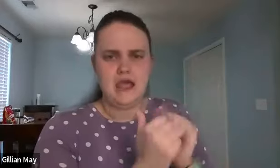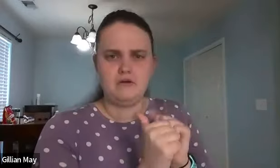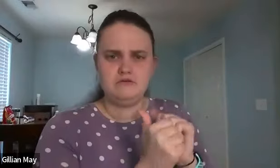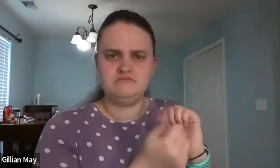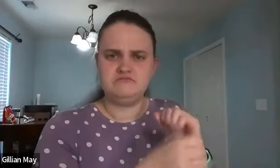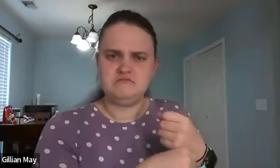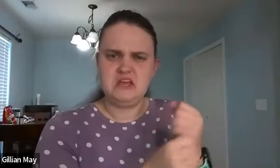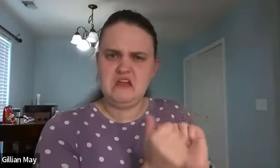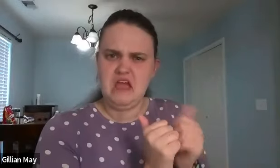how.